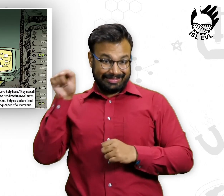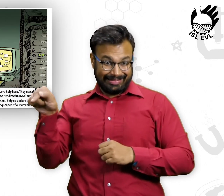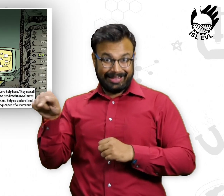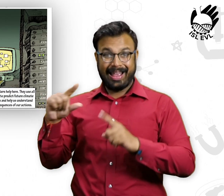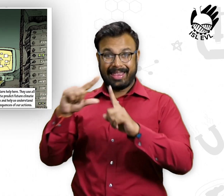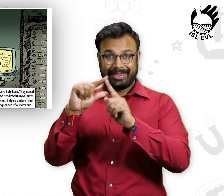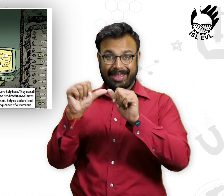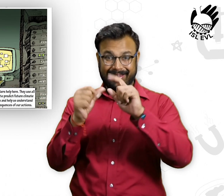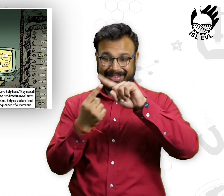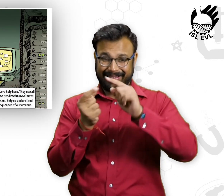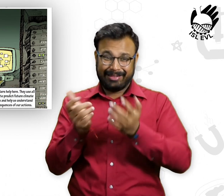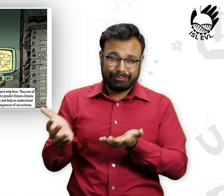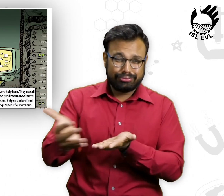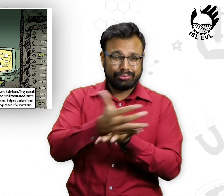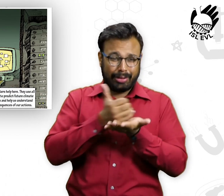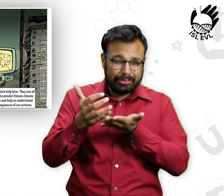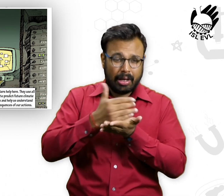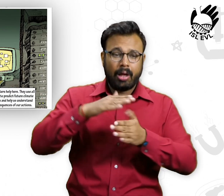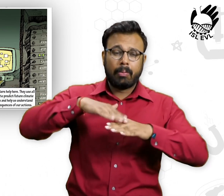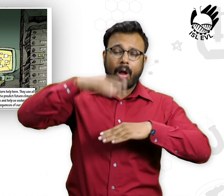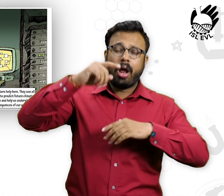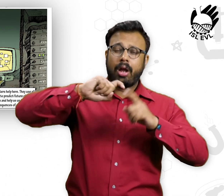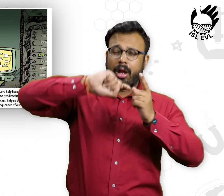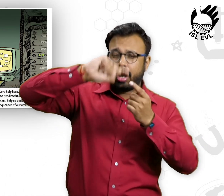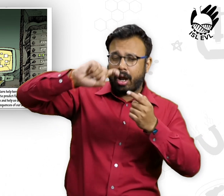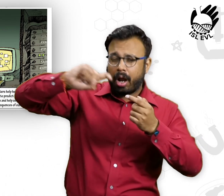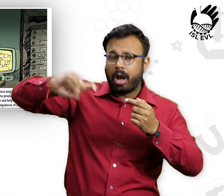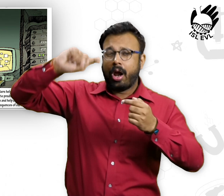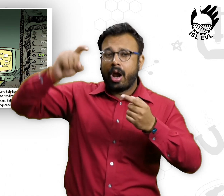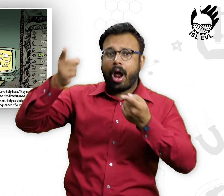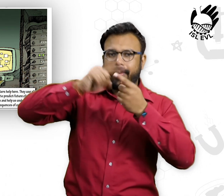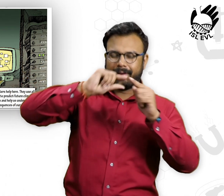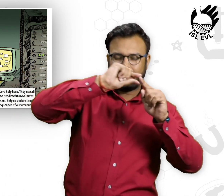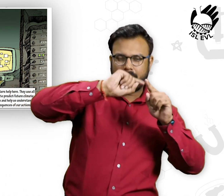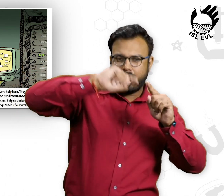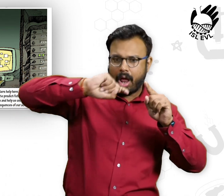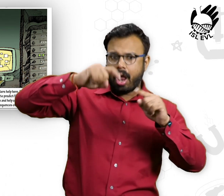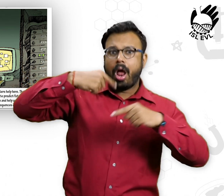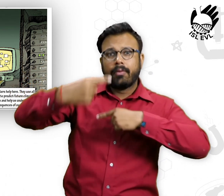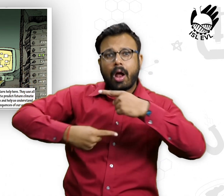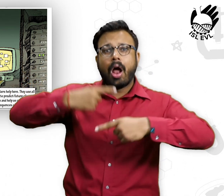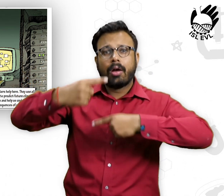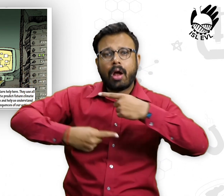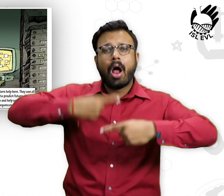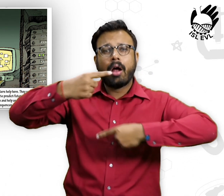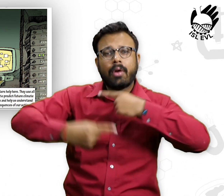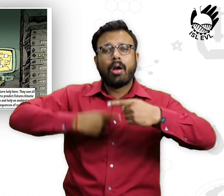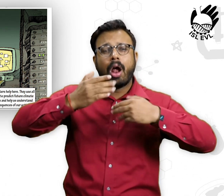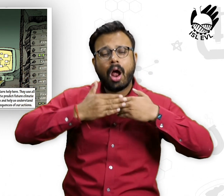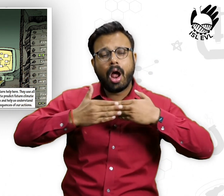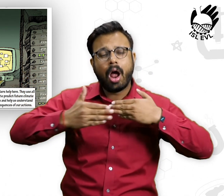This kind of data is generally big numbers with a lot of